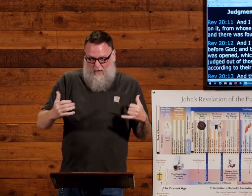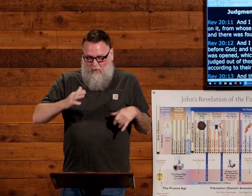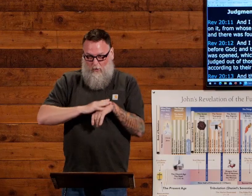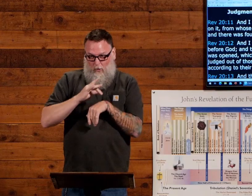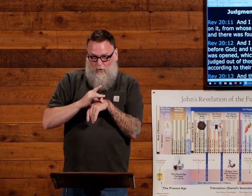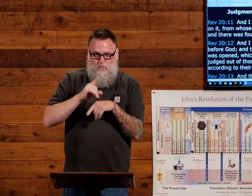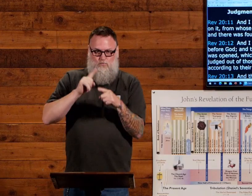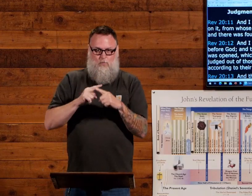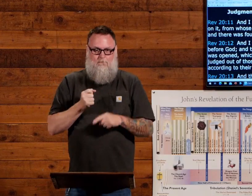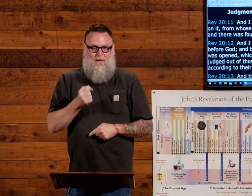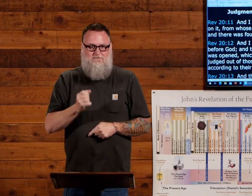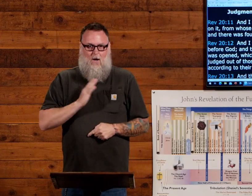I'm working right now on earth to